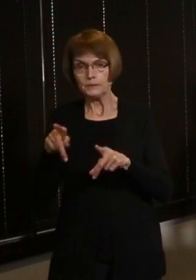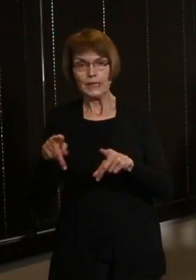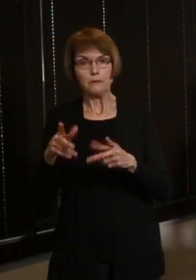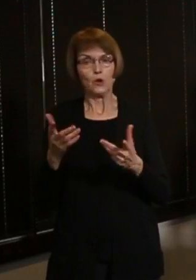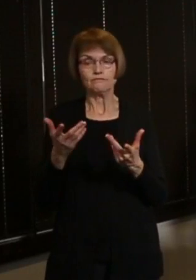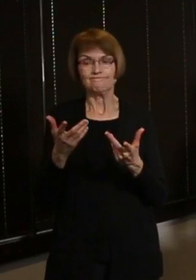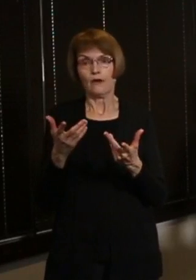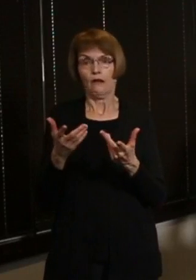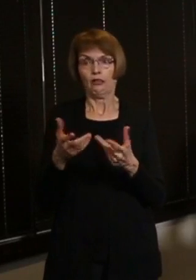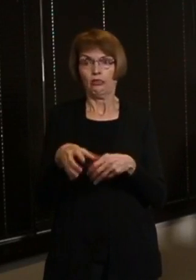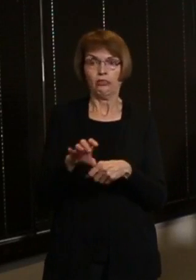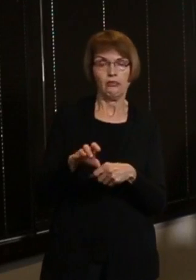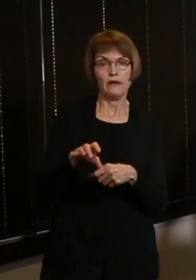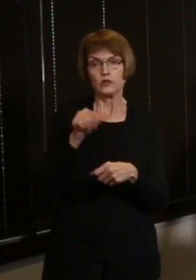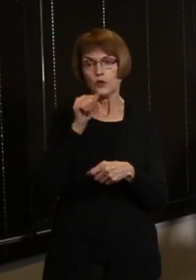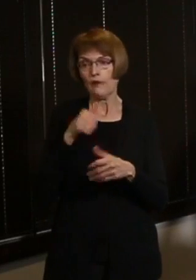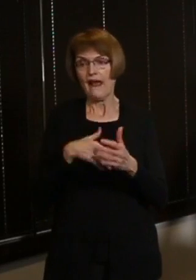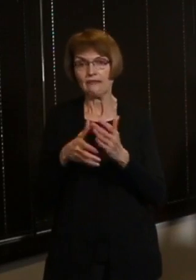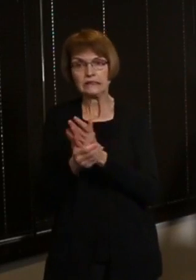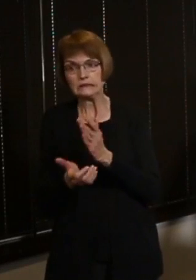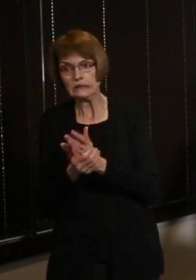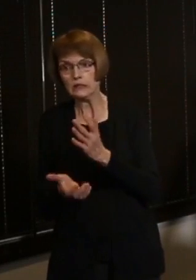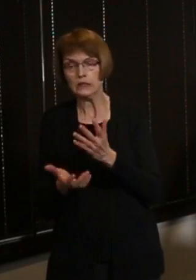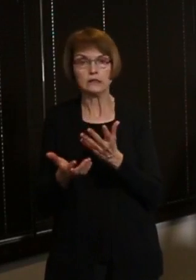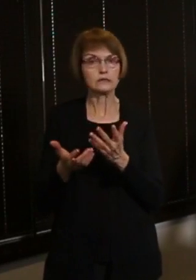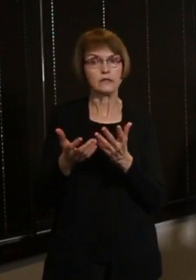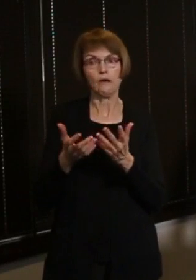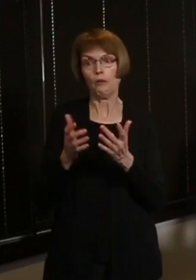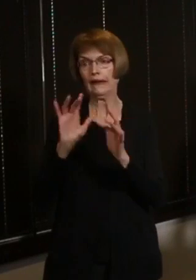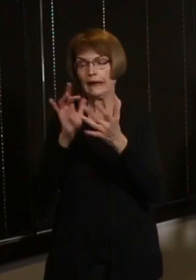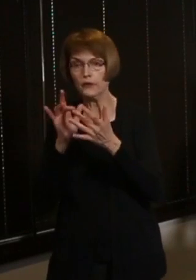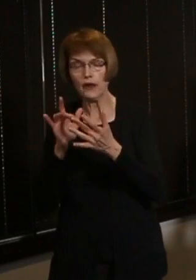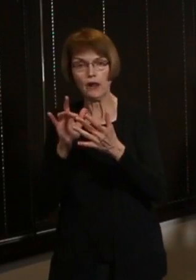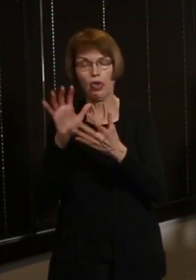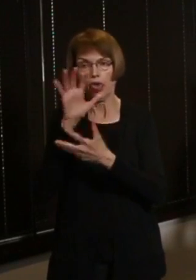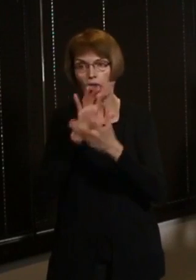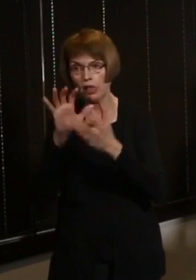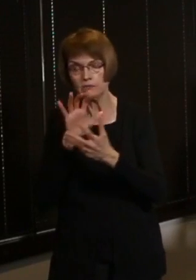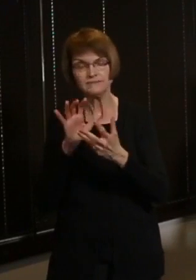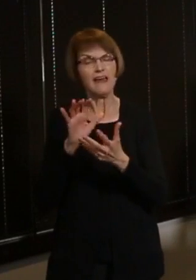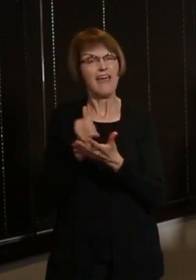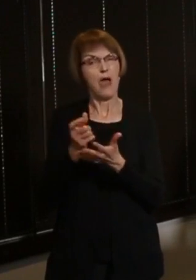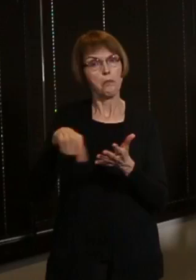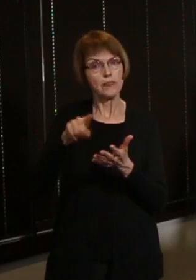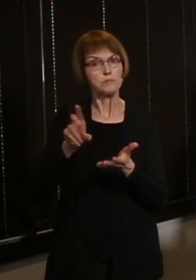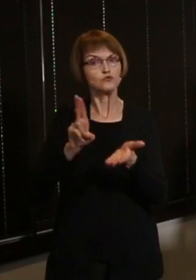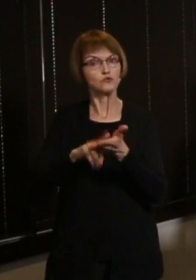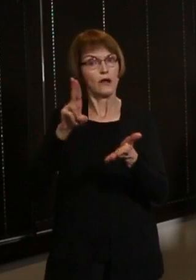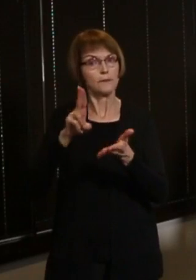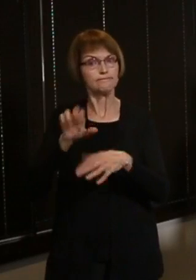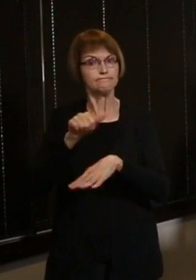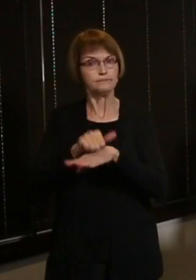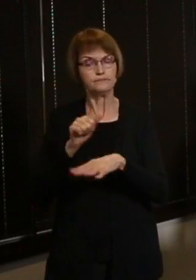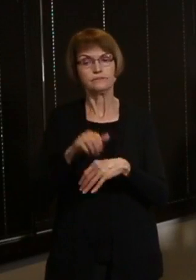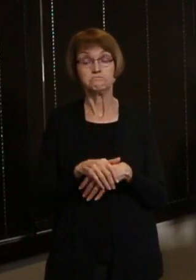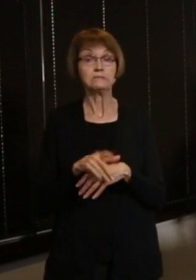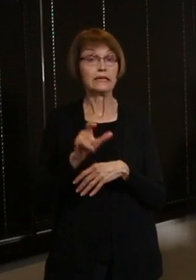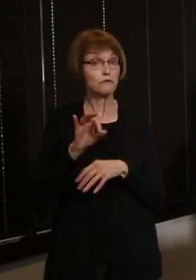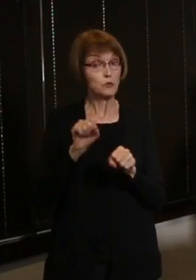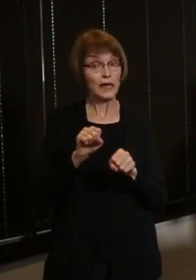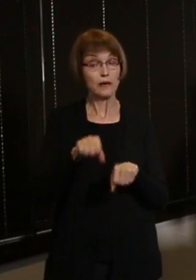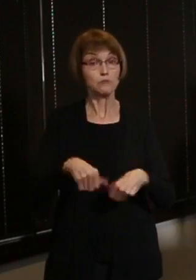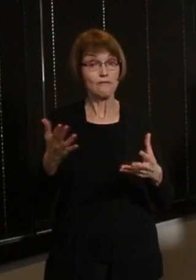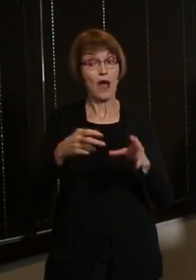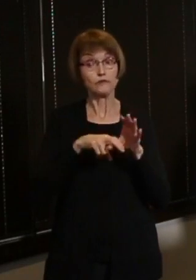have the skills to navigate websites, things like that. Help them get signed up too. And if you can, provide transportation as long